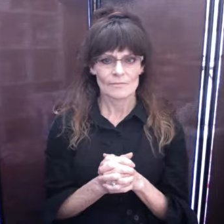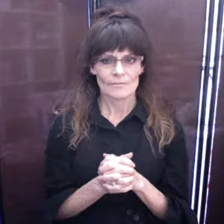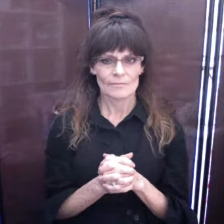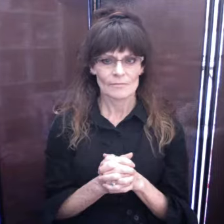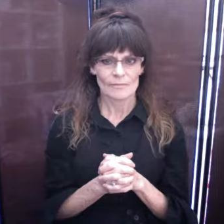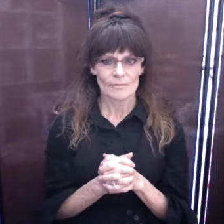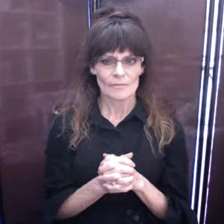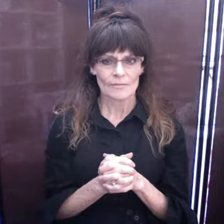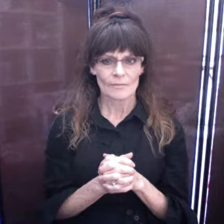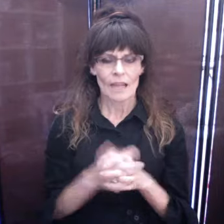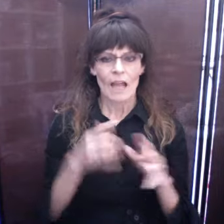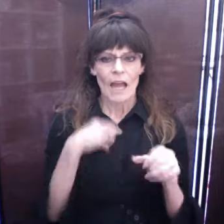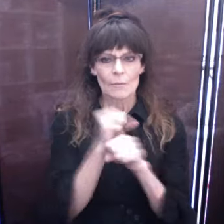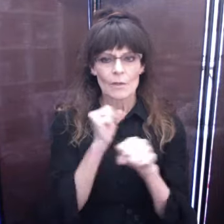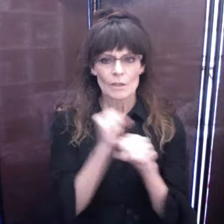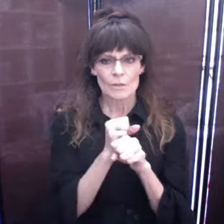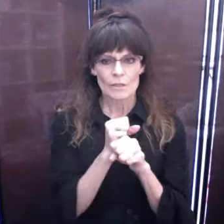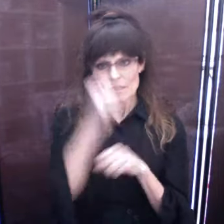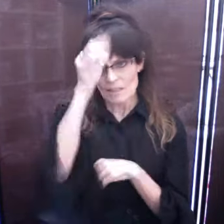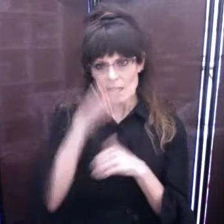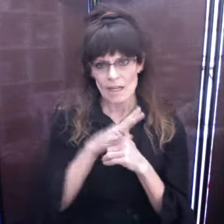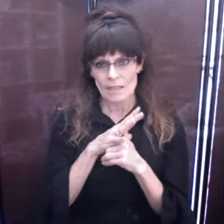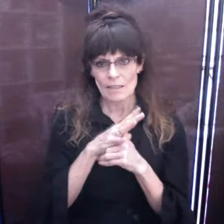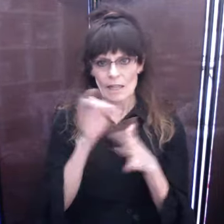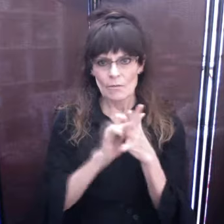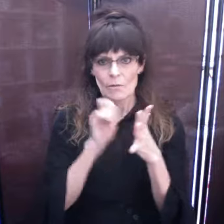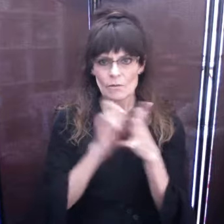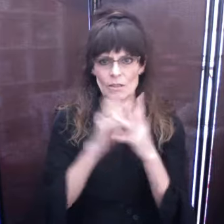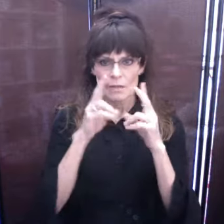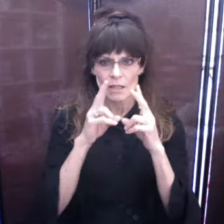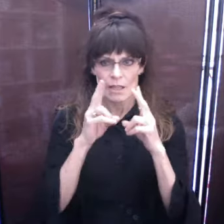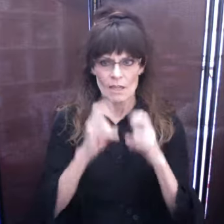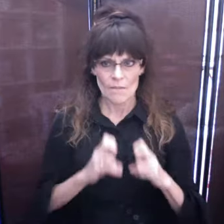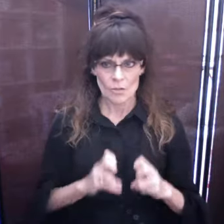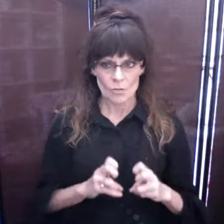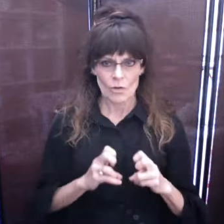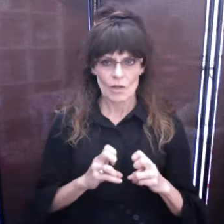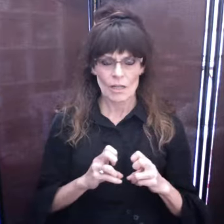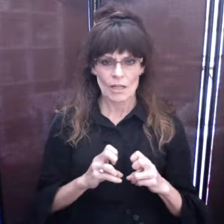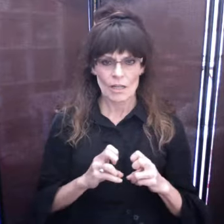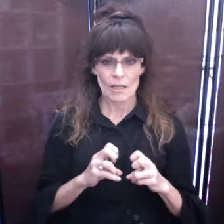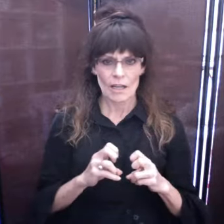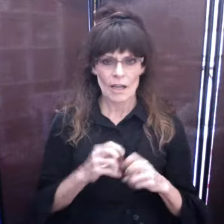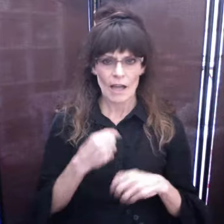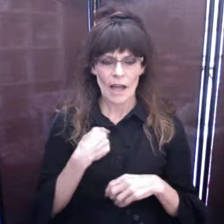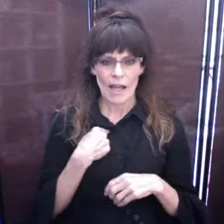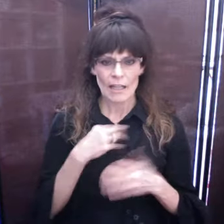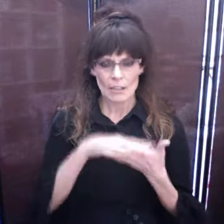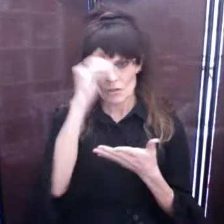I'm working with these guys, right? And I wrote some inventory on it, and I found out that I was just so lonely. And the one thing that was working for